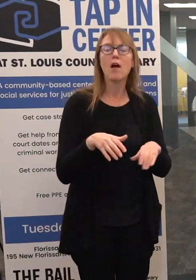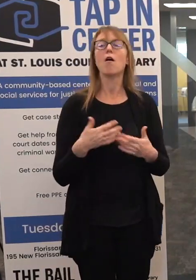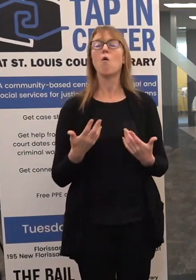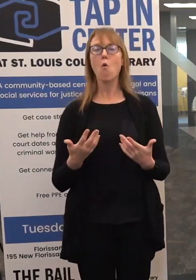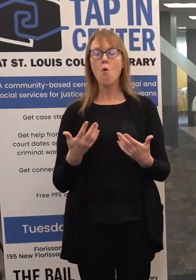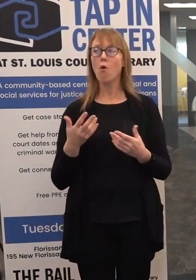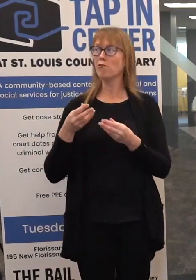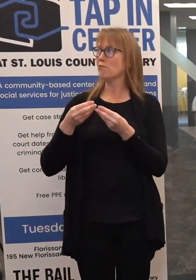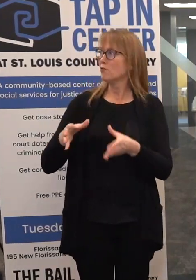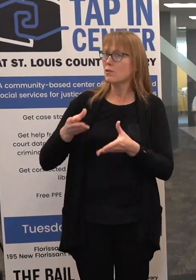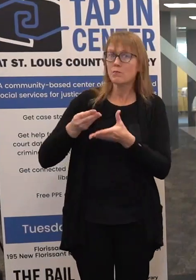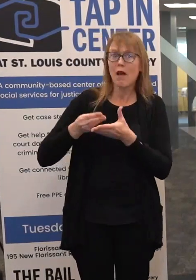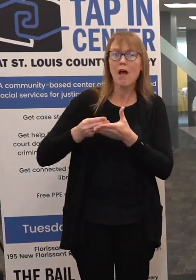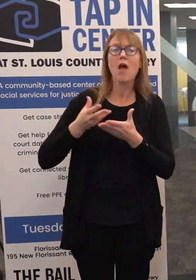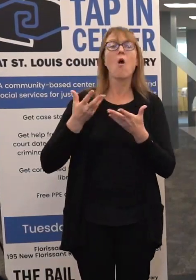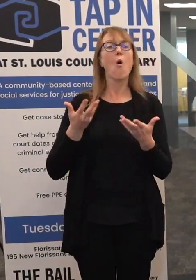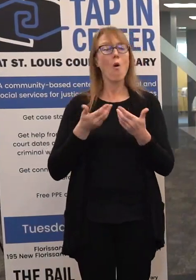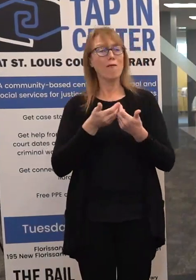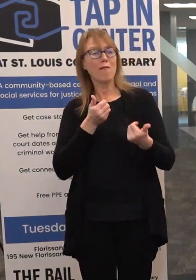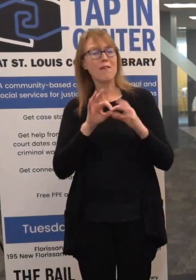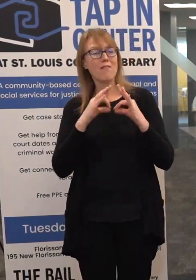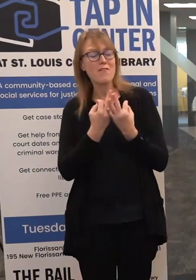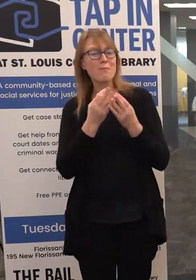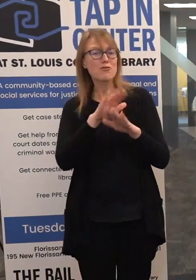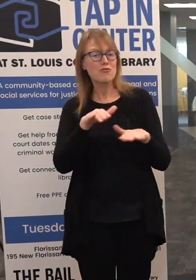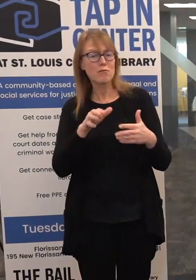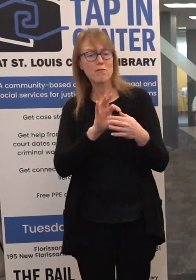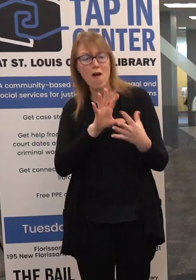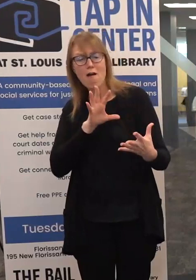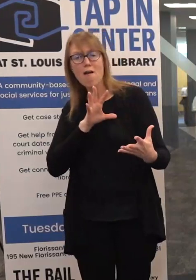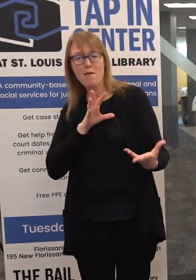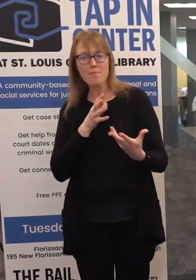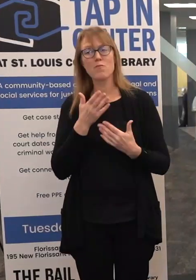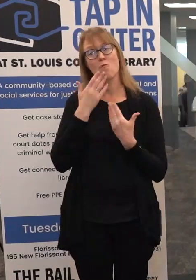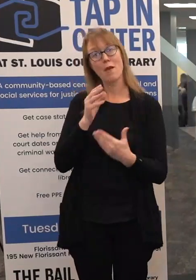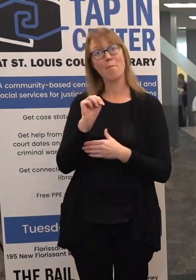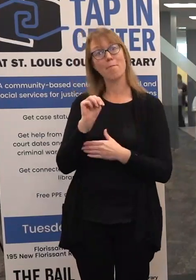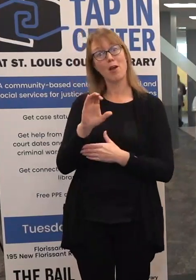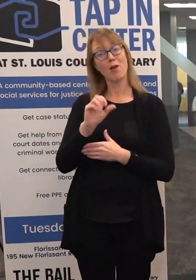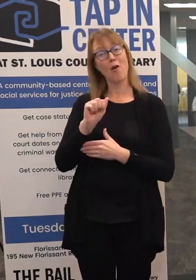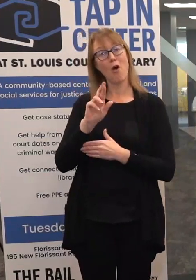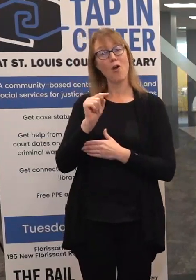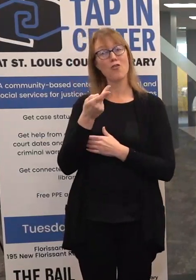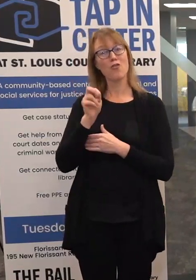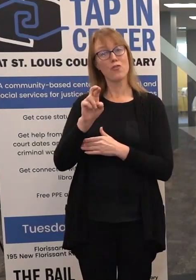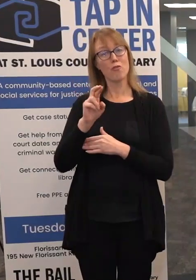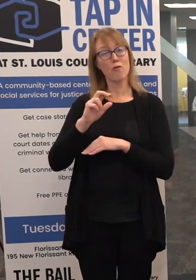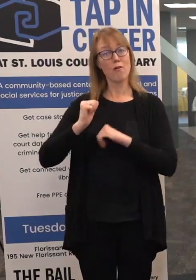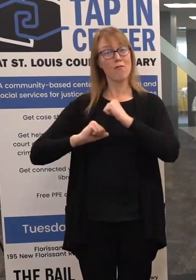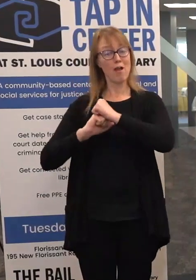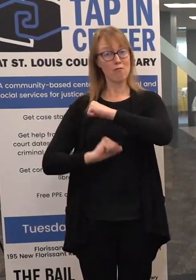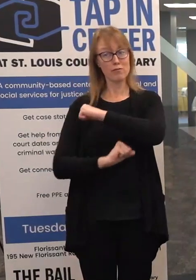separated from their families and children. So thank you to the MacArthur Foundation for funding this vital community